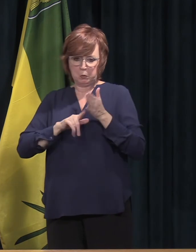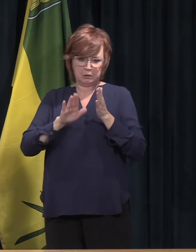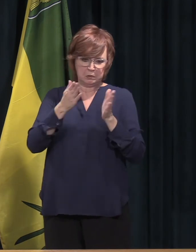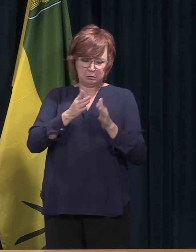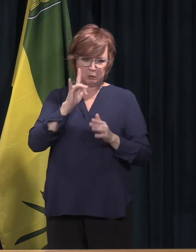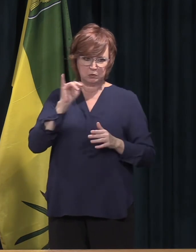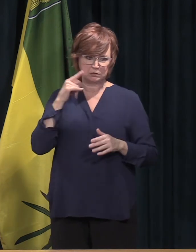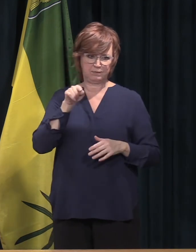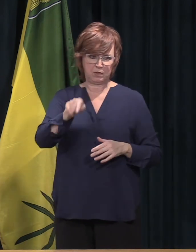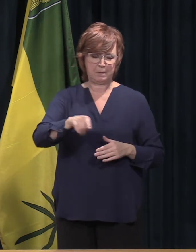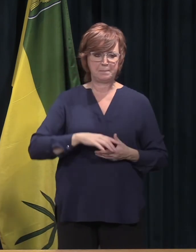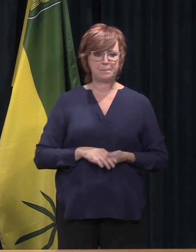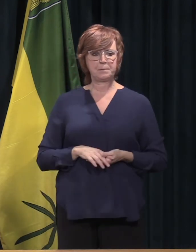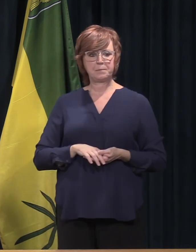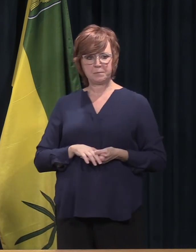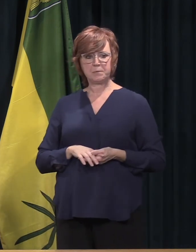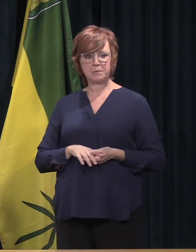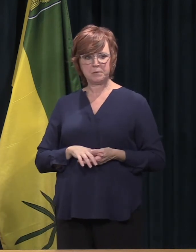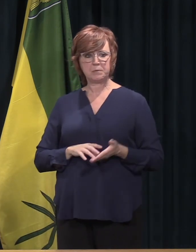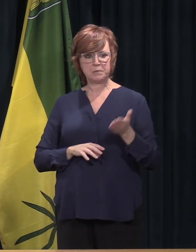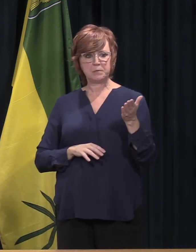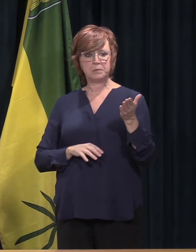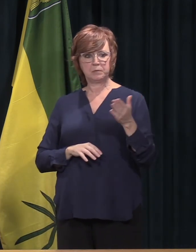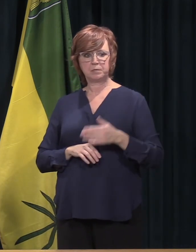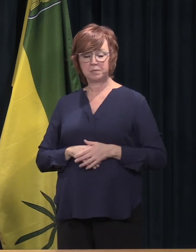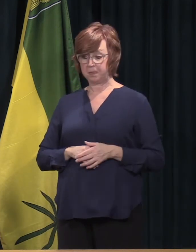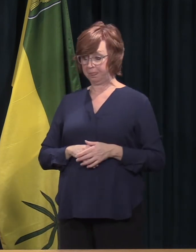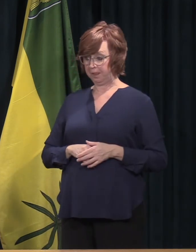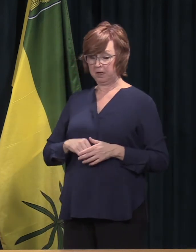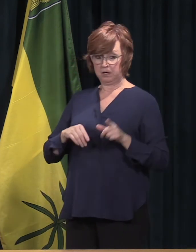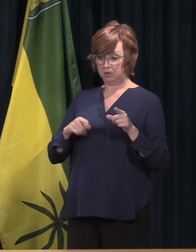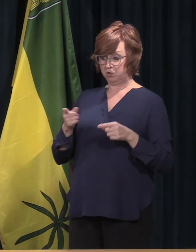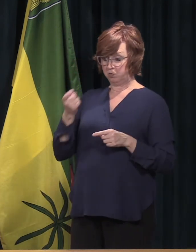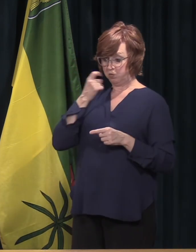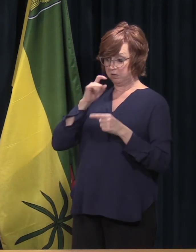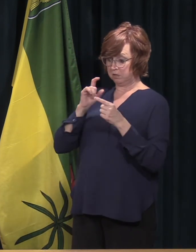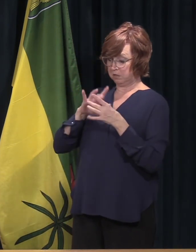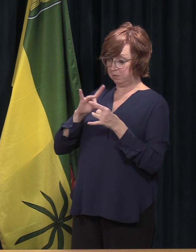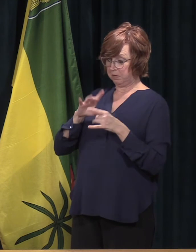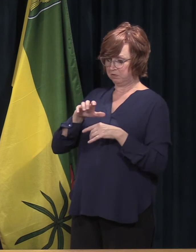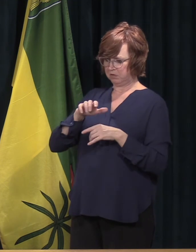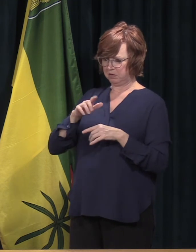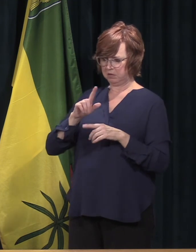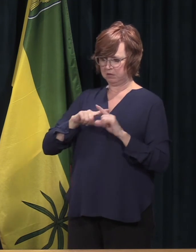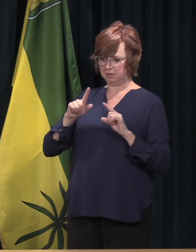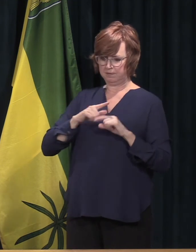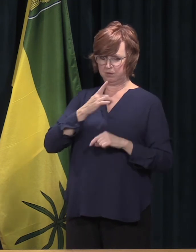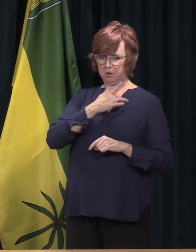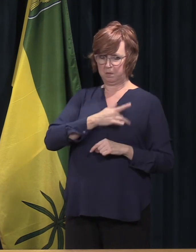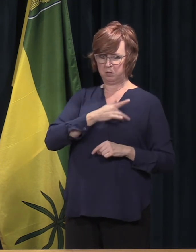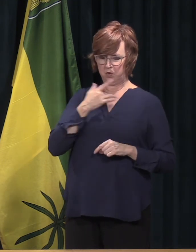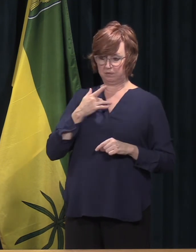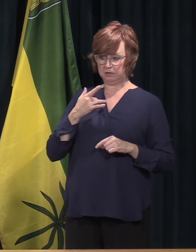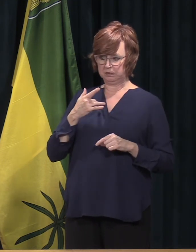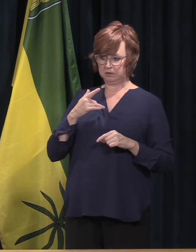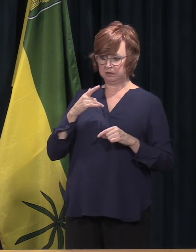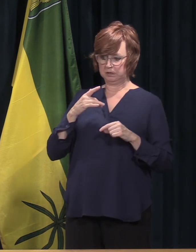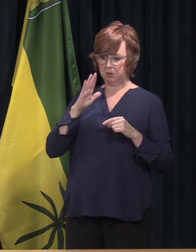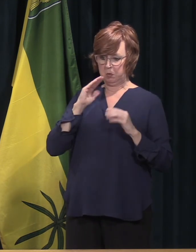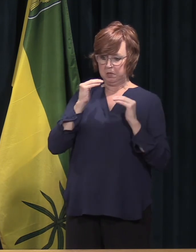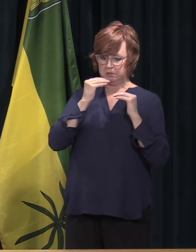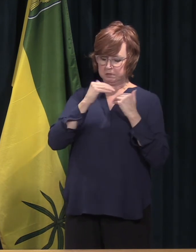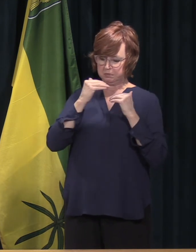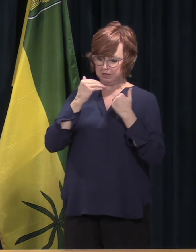on that. You said that there are other provinces that are moving to enact these very Yes. Restrictive Yes. measures